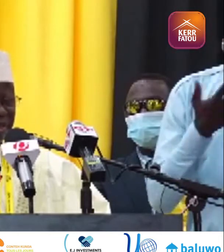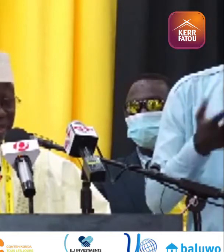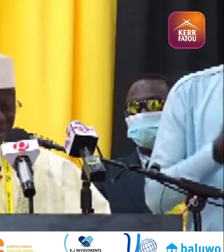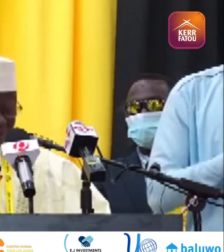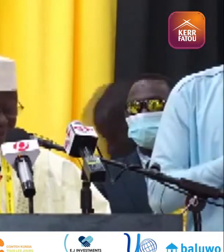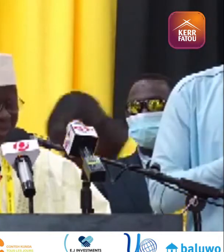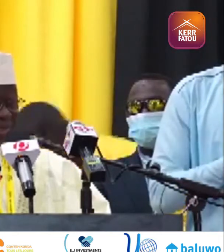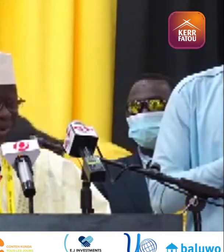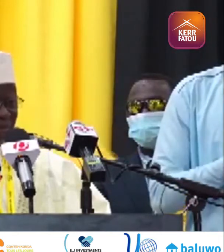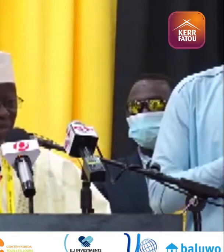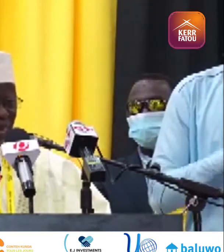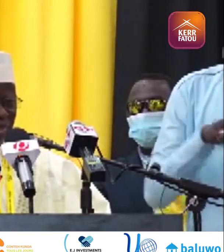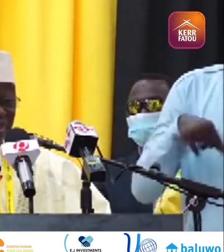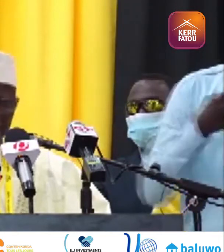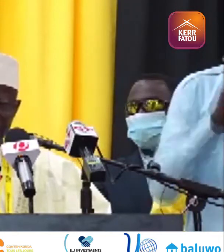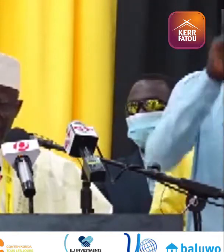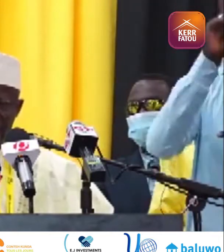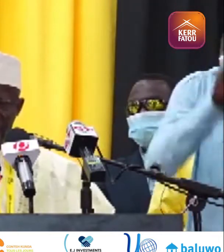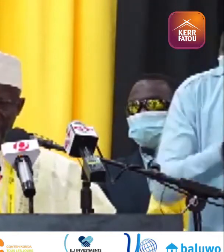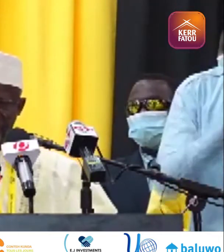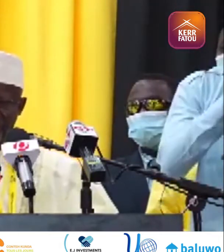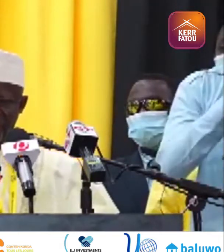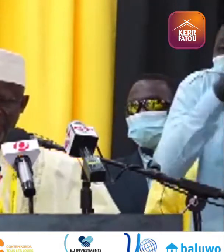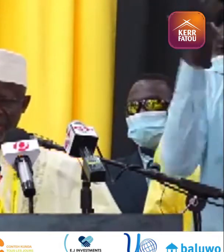since December